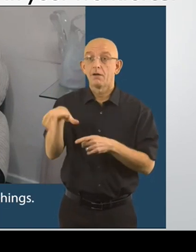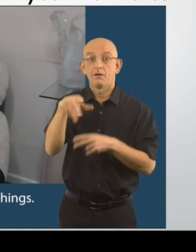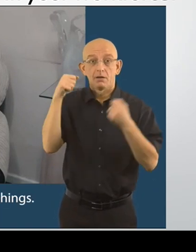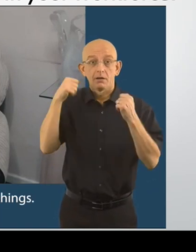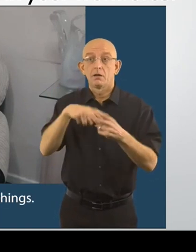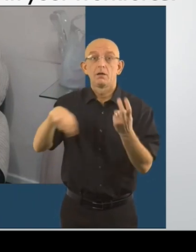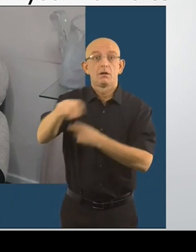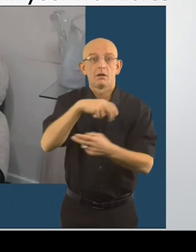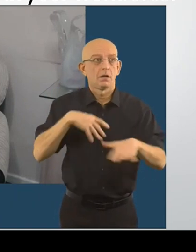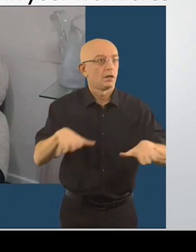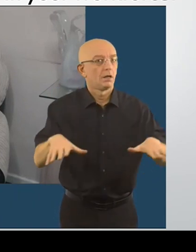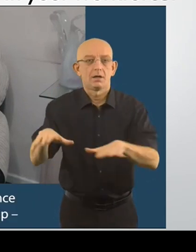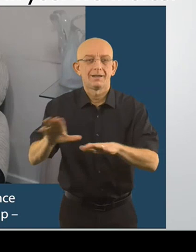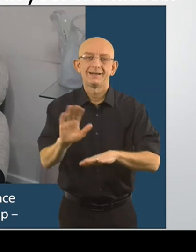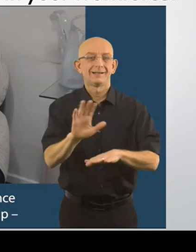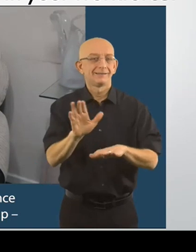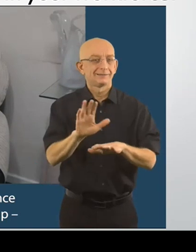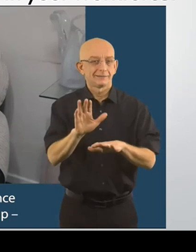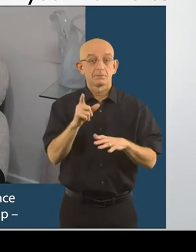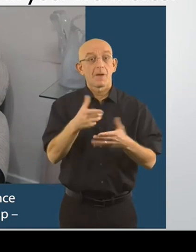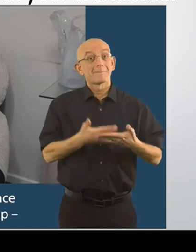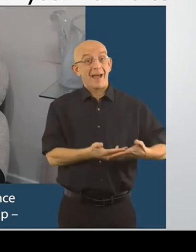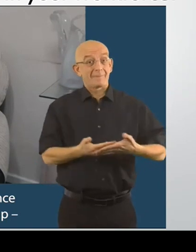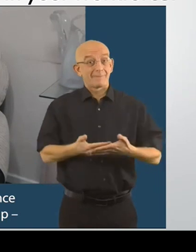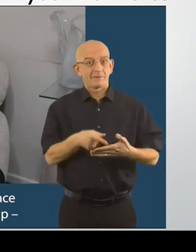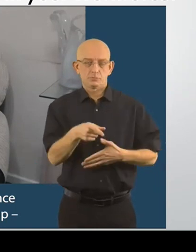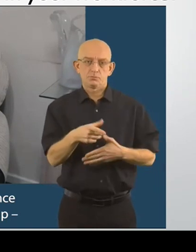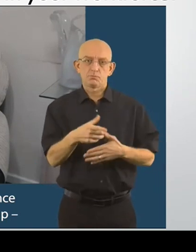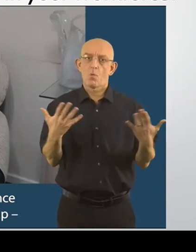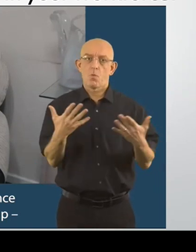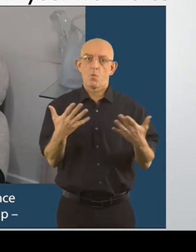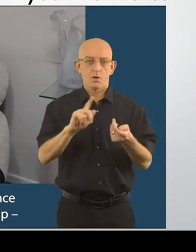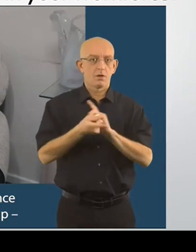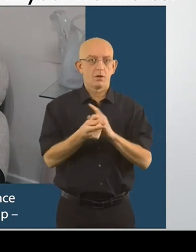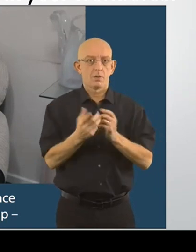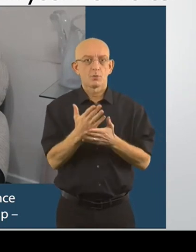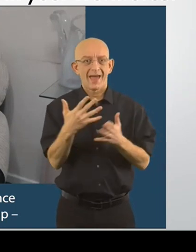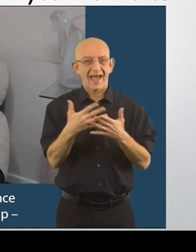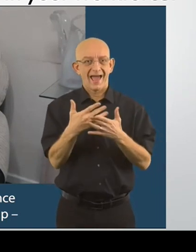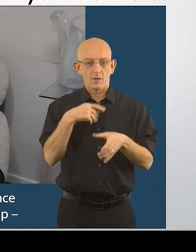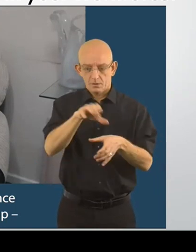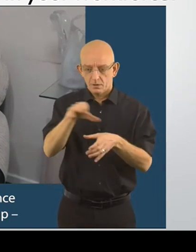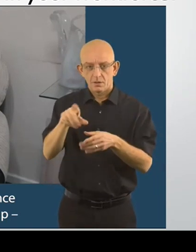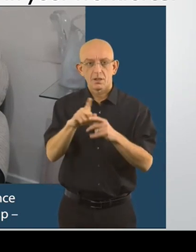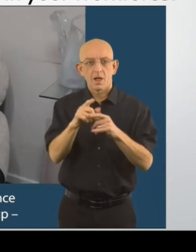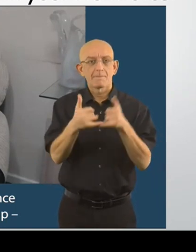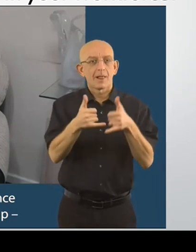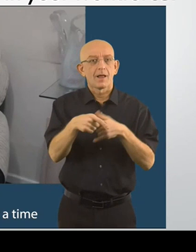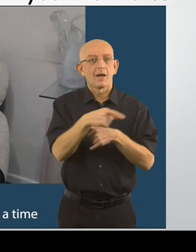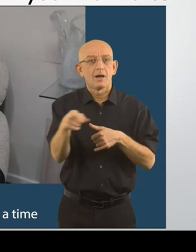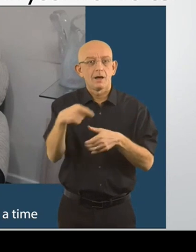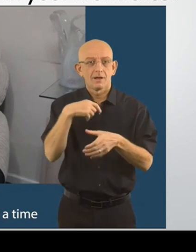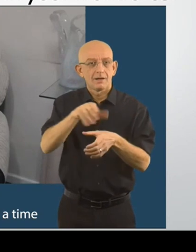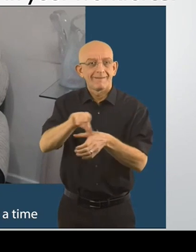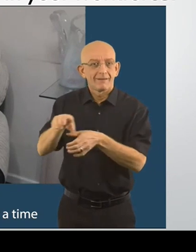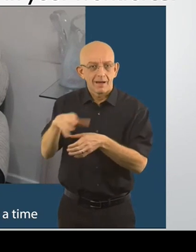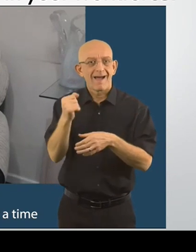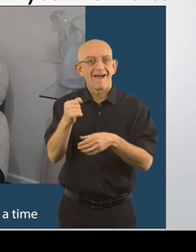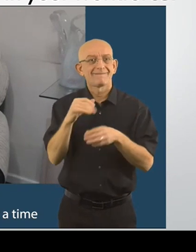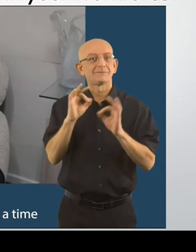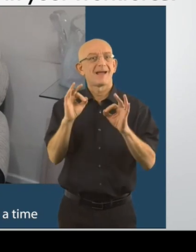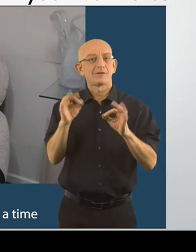in the park and things. With the babies, it makes a difference in the way that I make the bottles up. I bought a